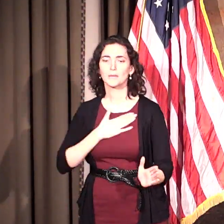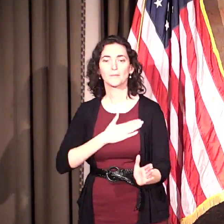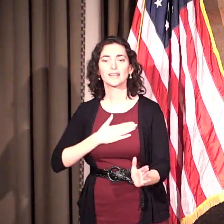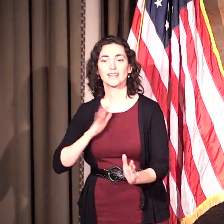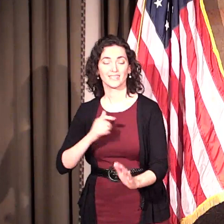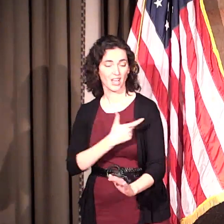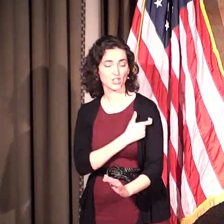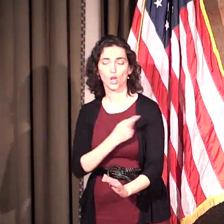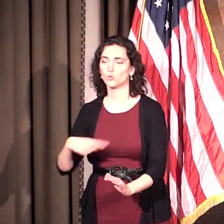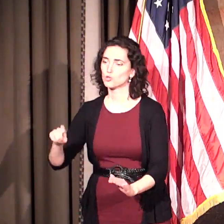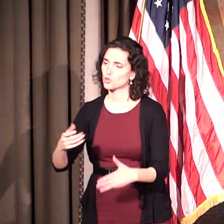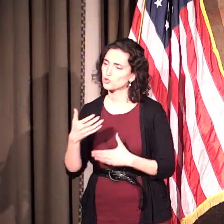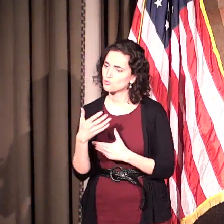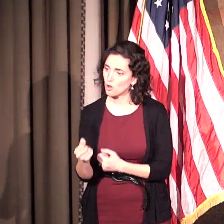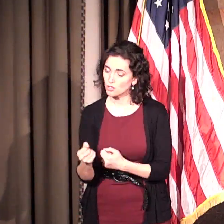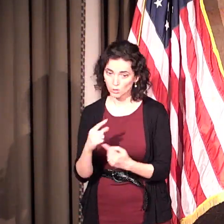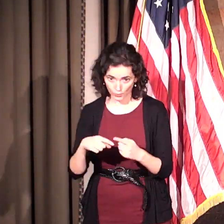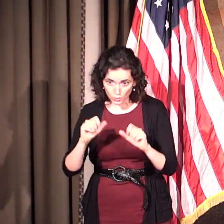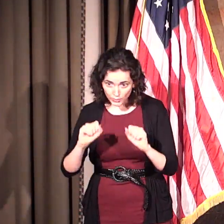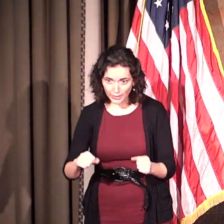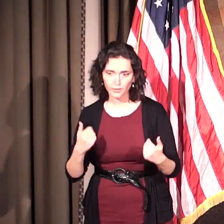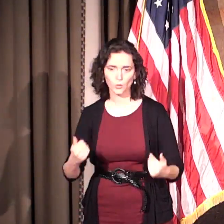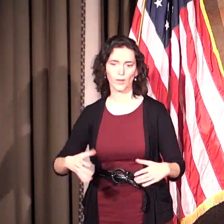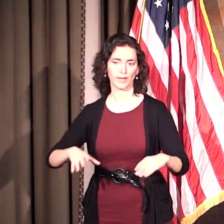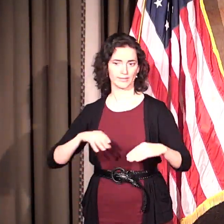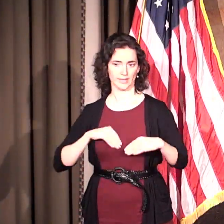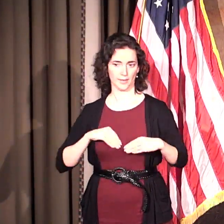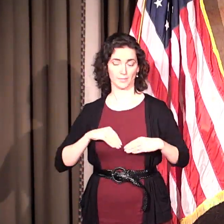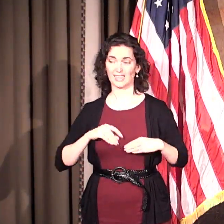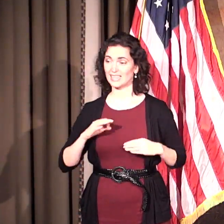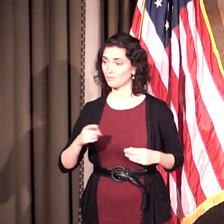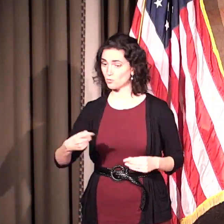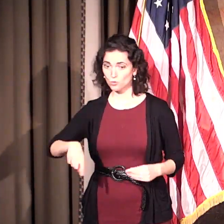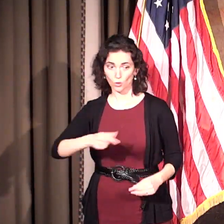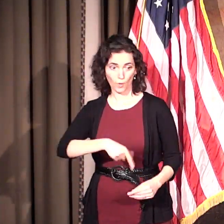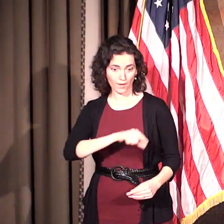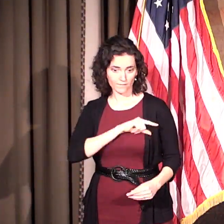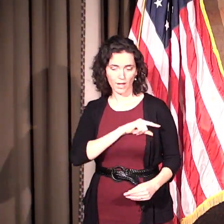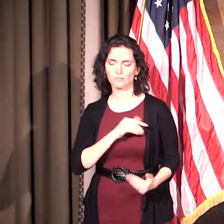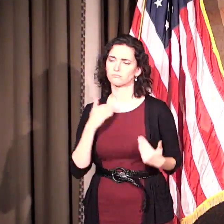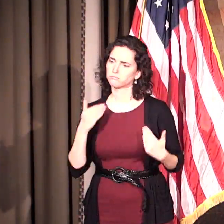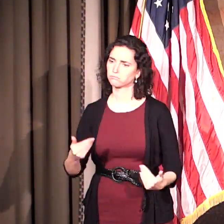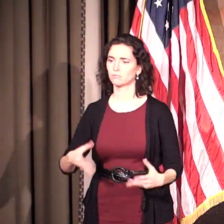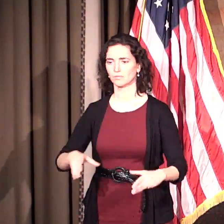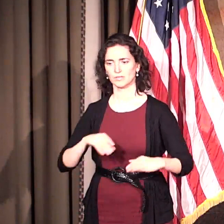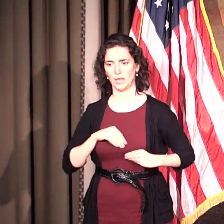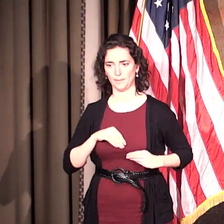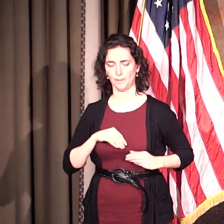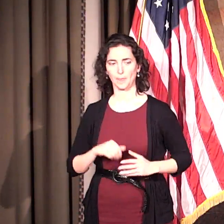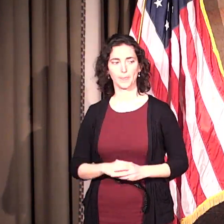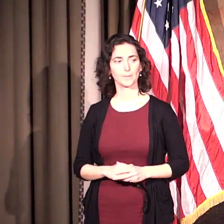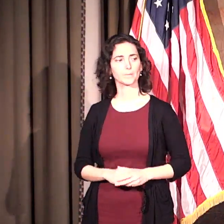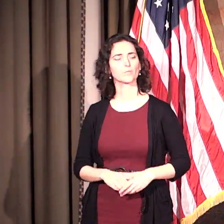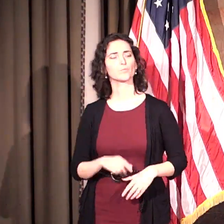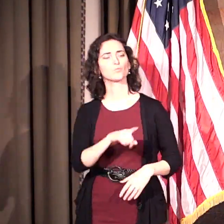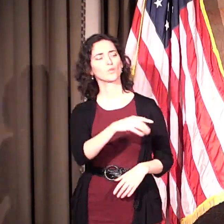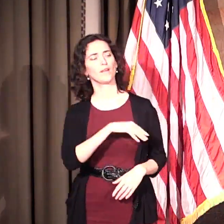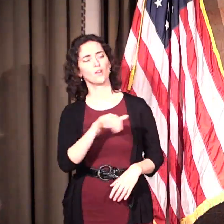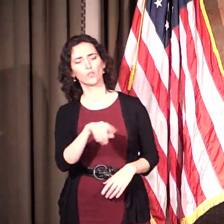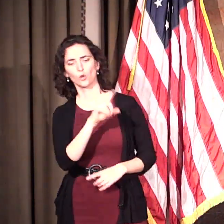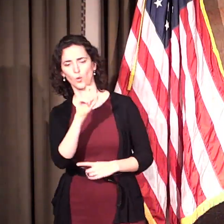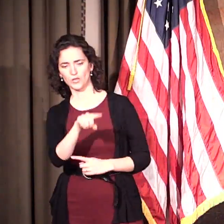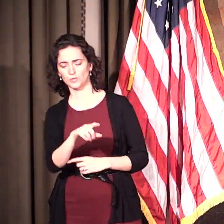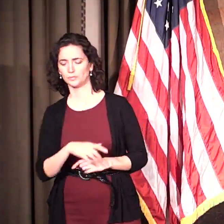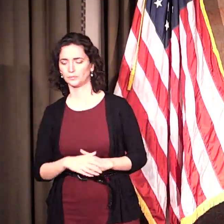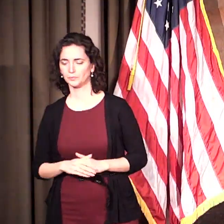in the vaccine, to get it when you're able, and certainly it is eligible to those individuals. And with respect to the question about what happens to